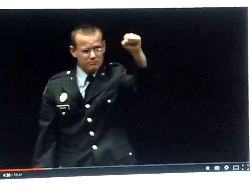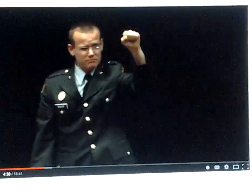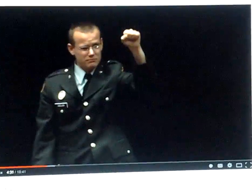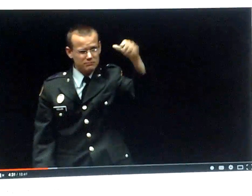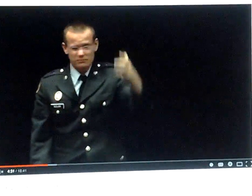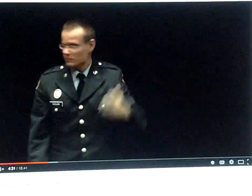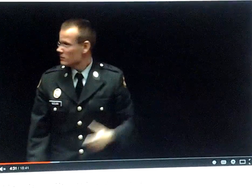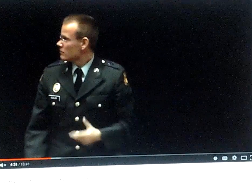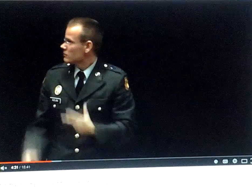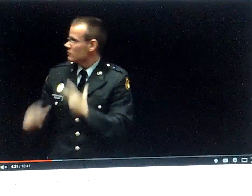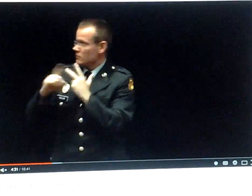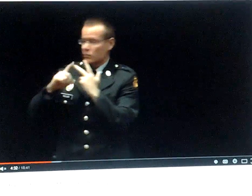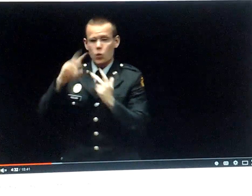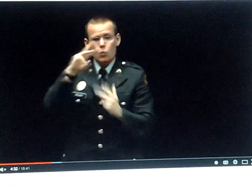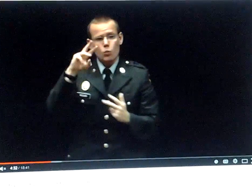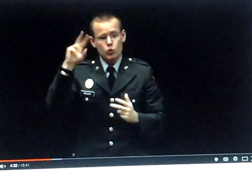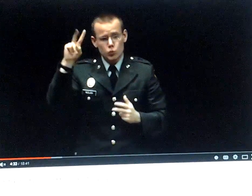They both were deaf.